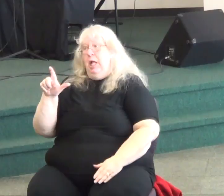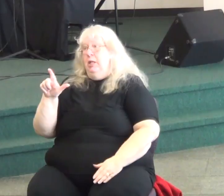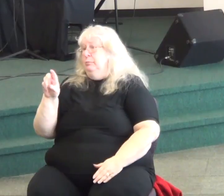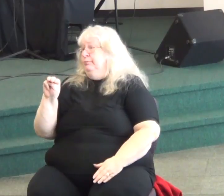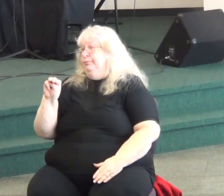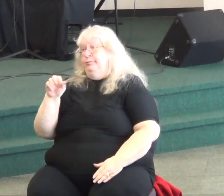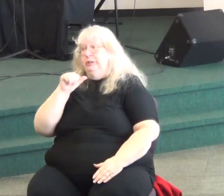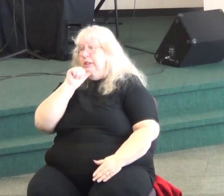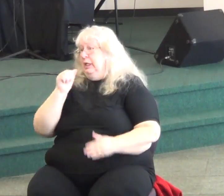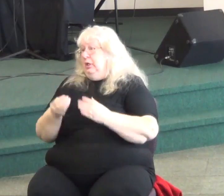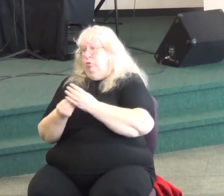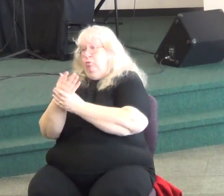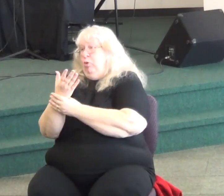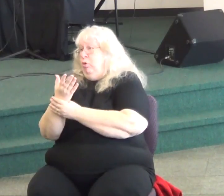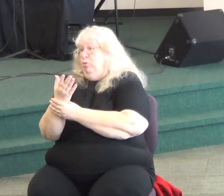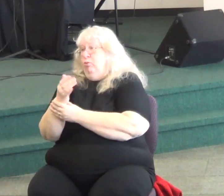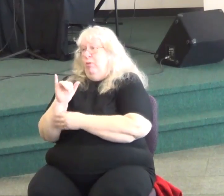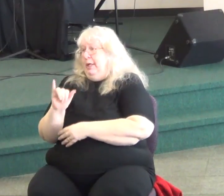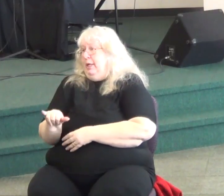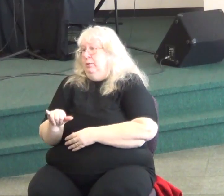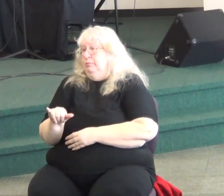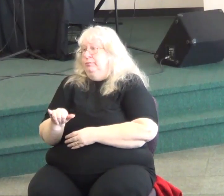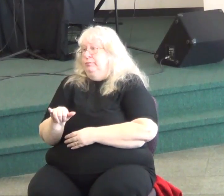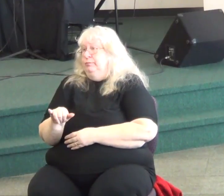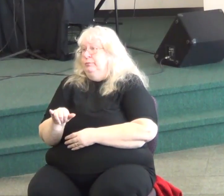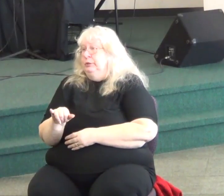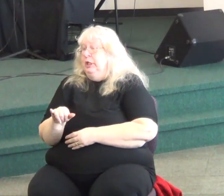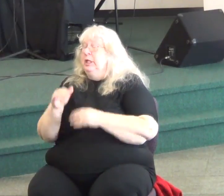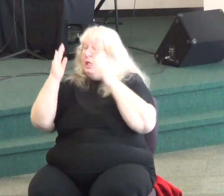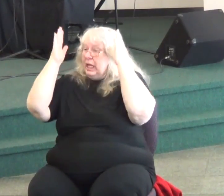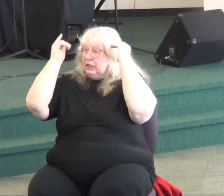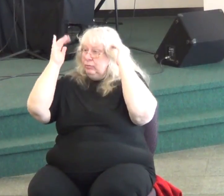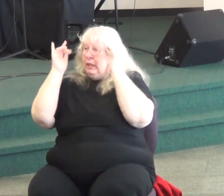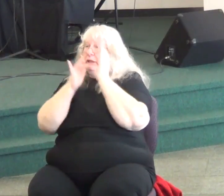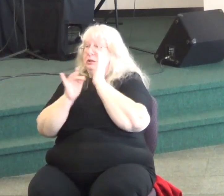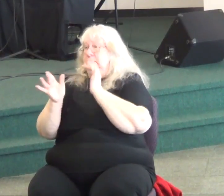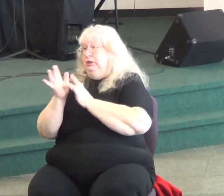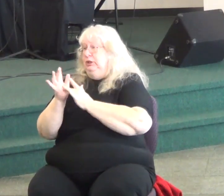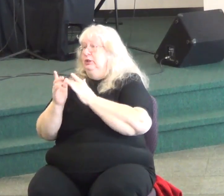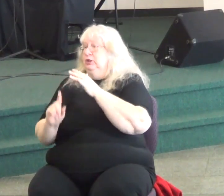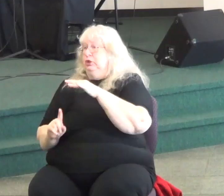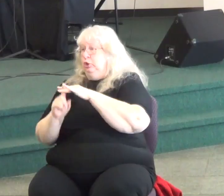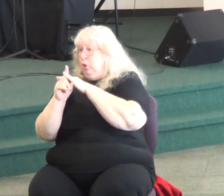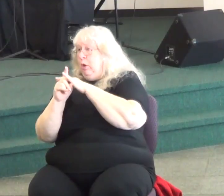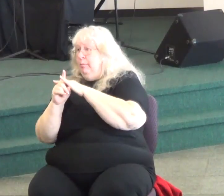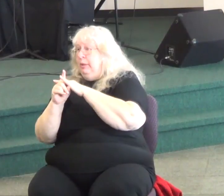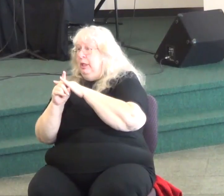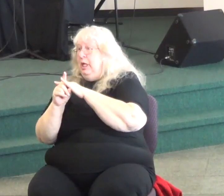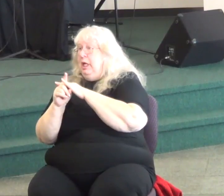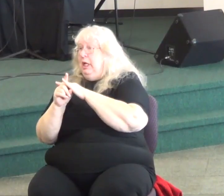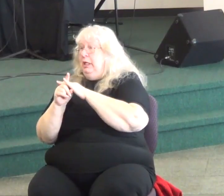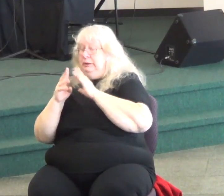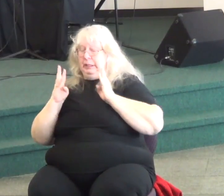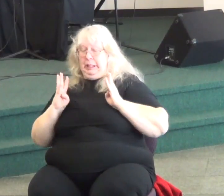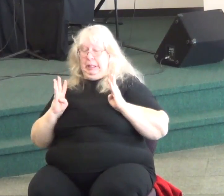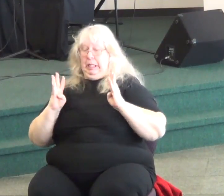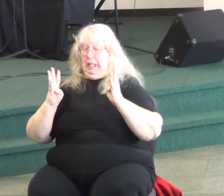by accident. Those people expected Jesus to show up, and they lined up. I was thinking about